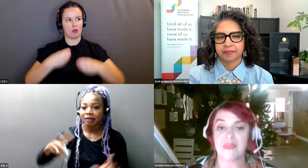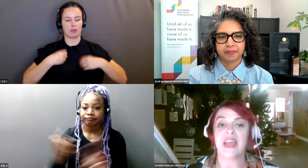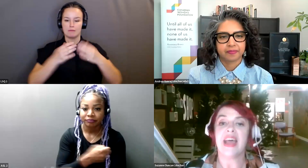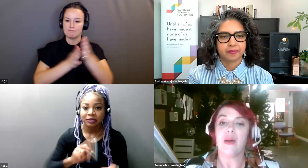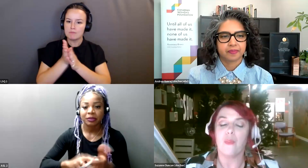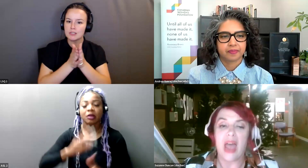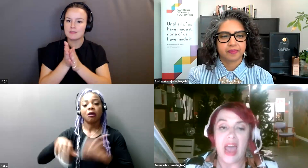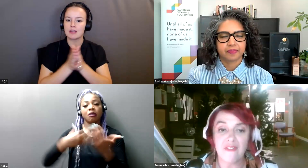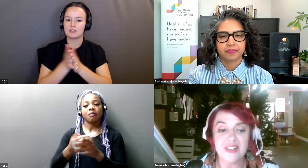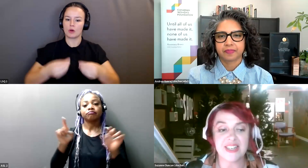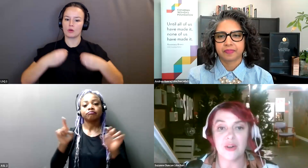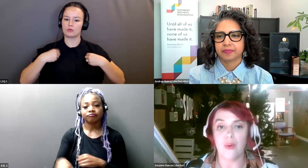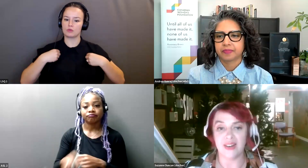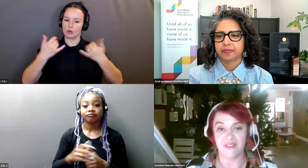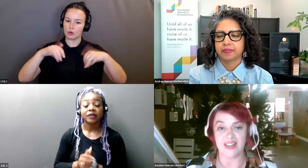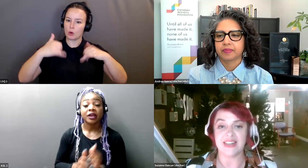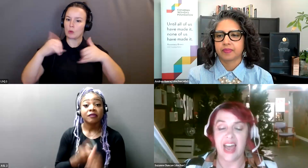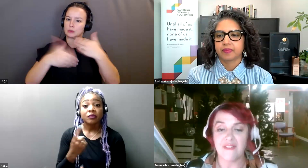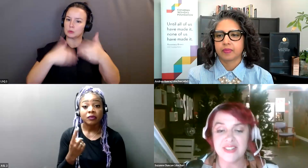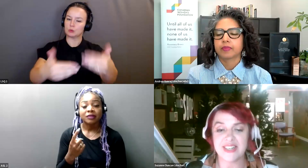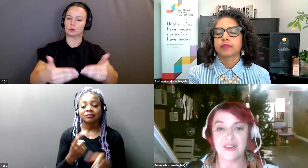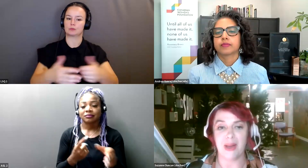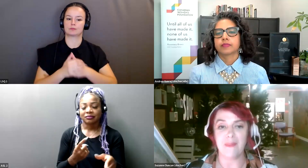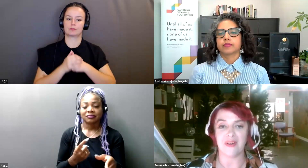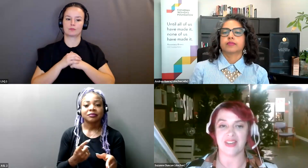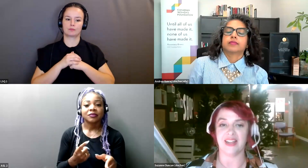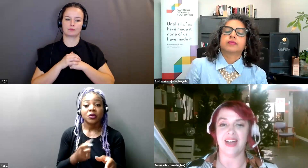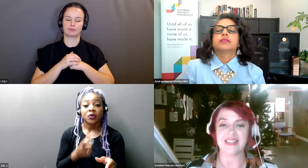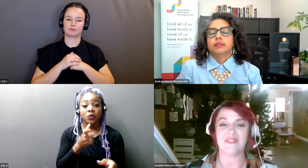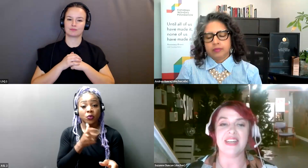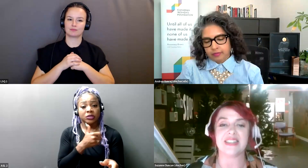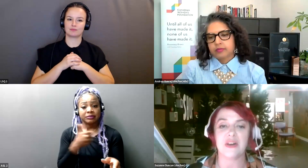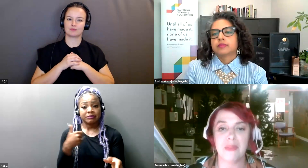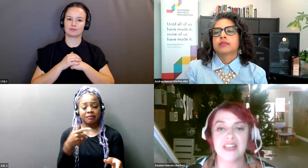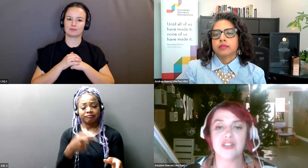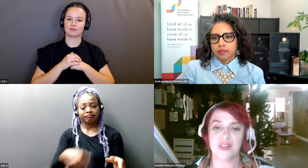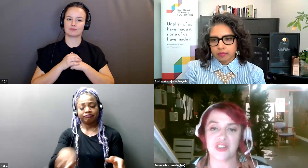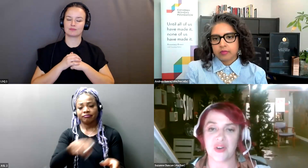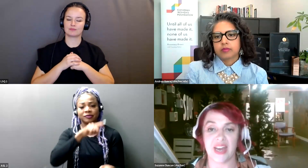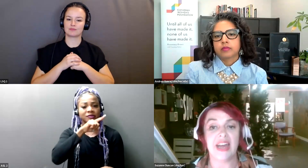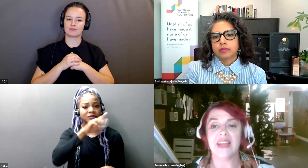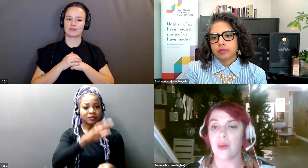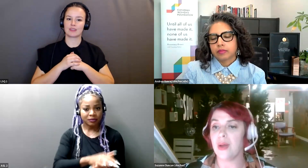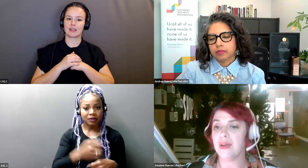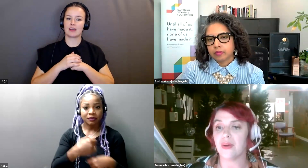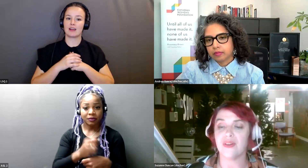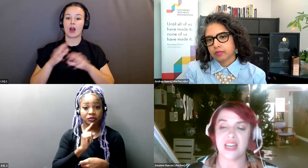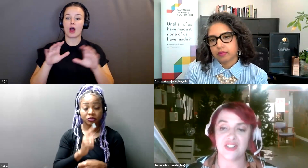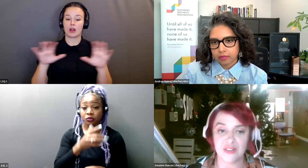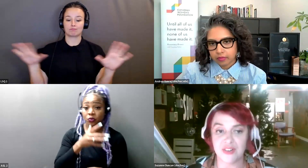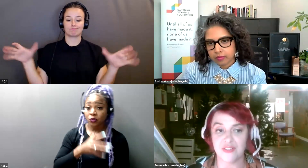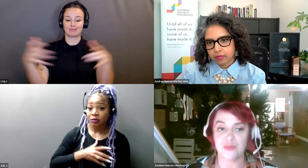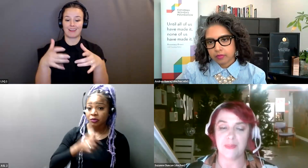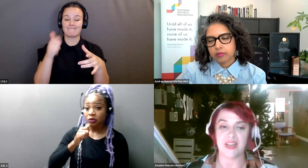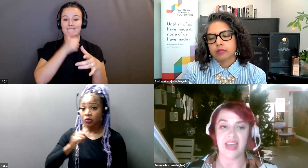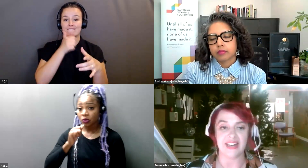Collective. Every single one of us and every single member of the collective is committed to ensuring that women, girls, and